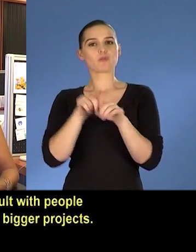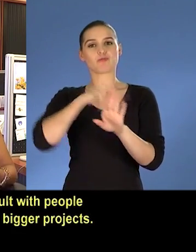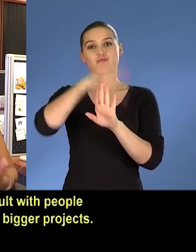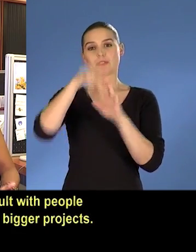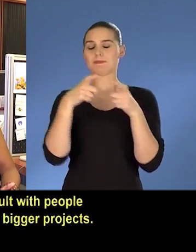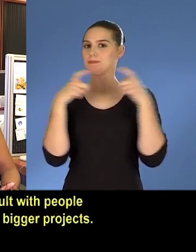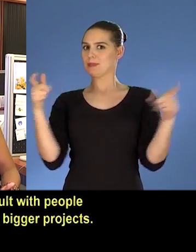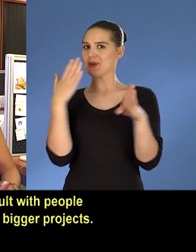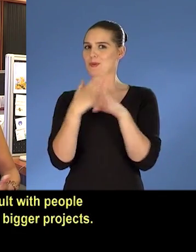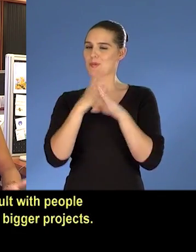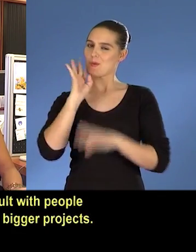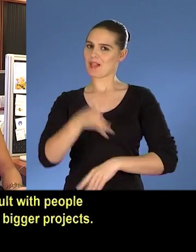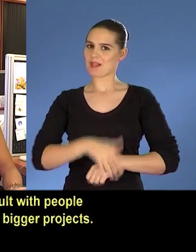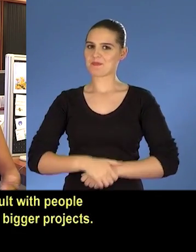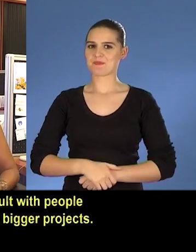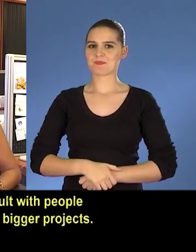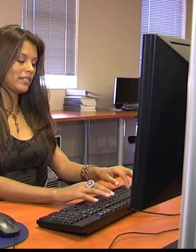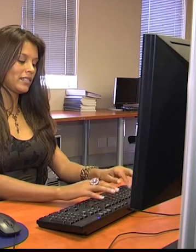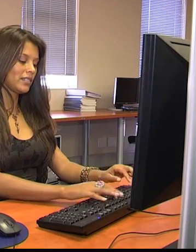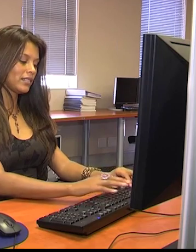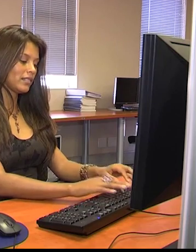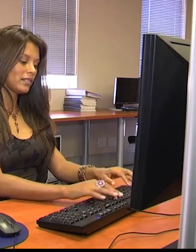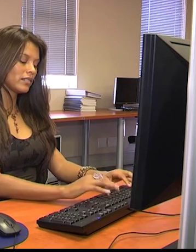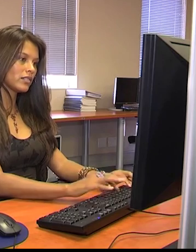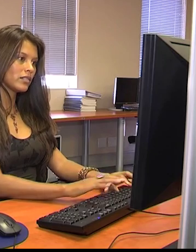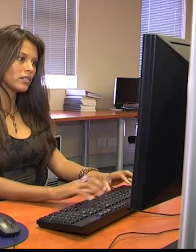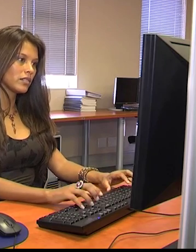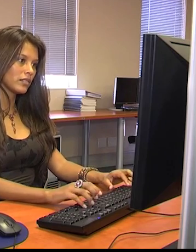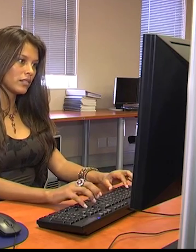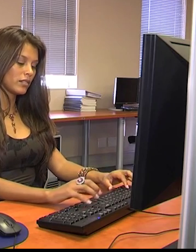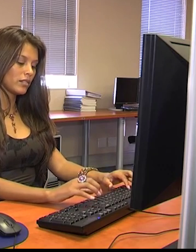can consult with people and do bigger projects.